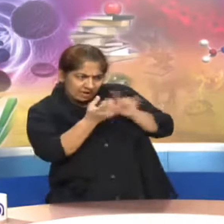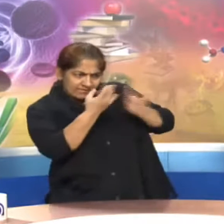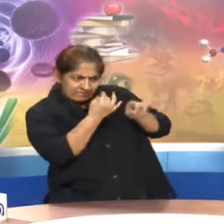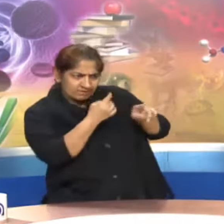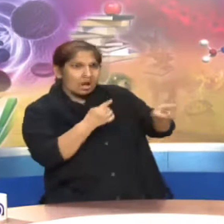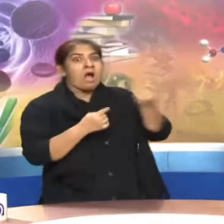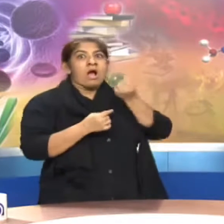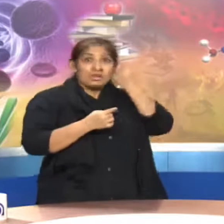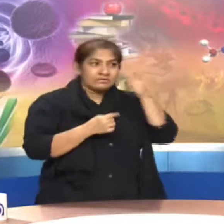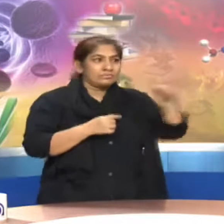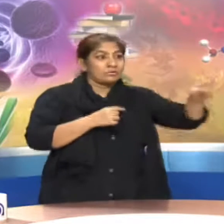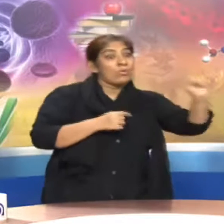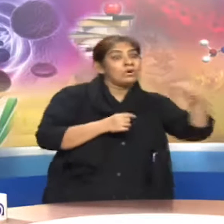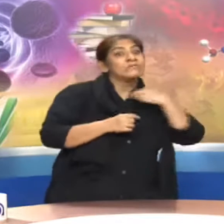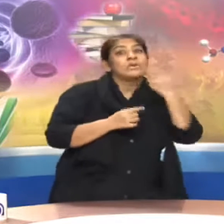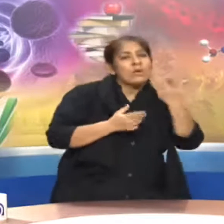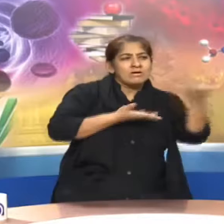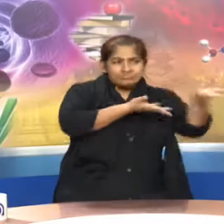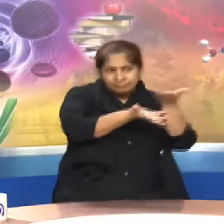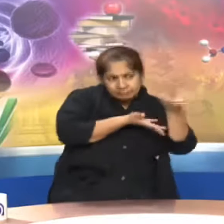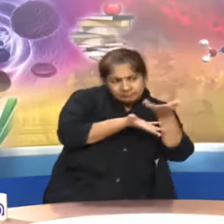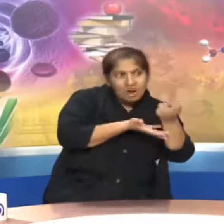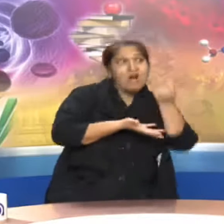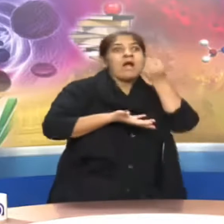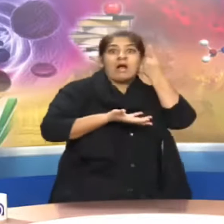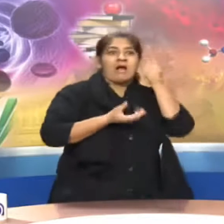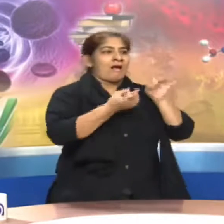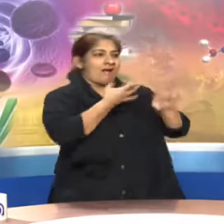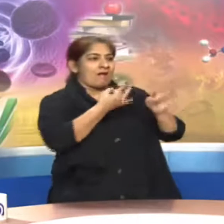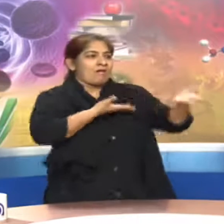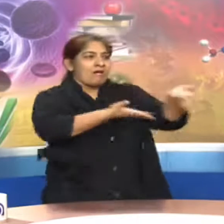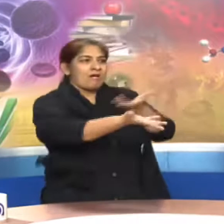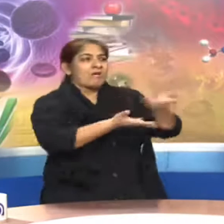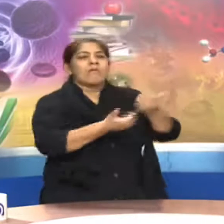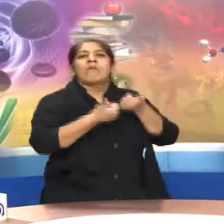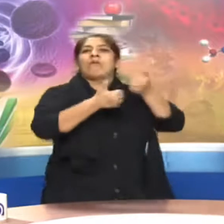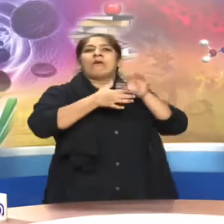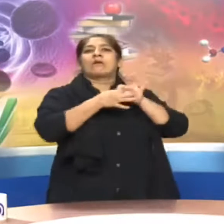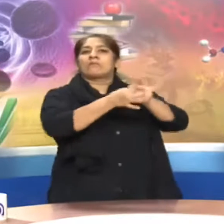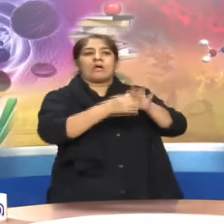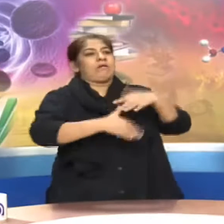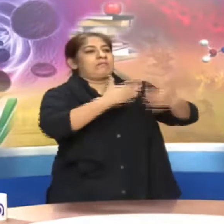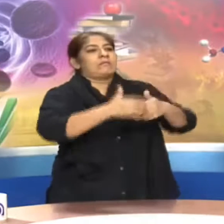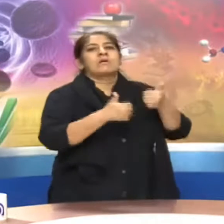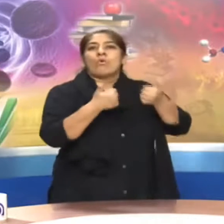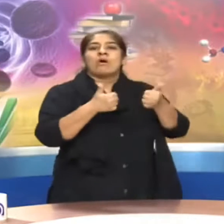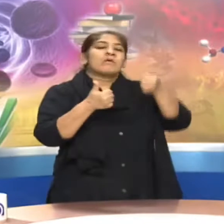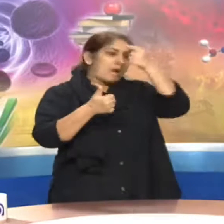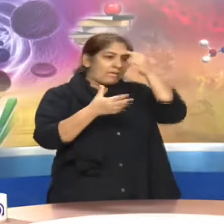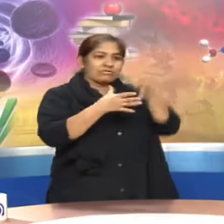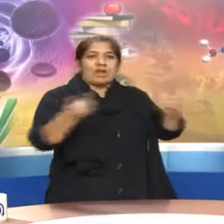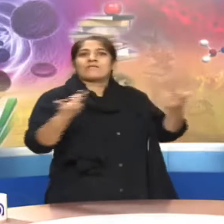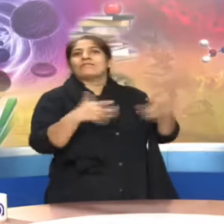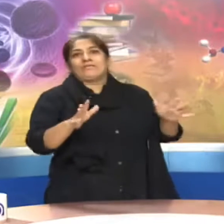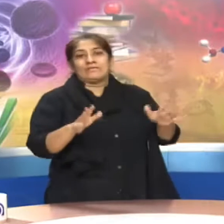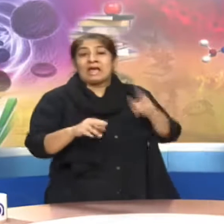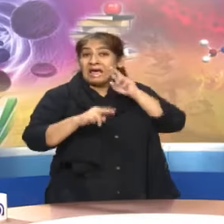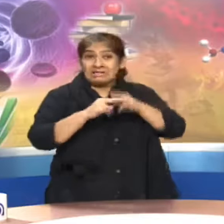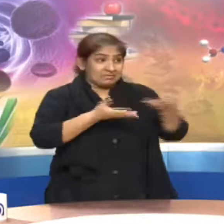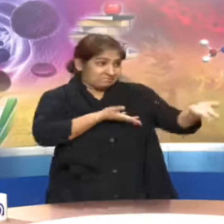voiceover given. So, we give feedback to each other and communicate and discuss for better coordination to solve